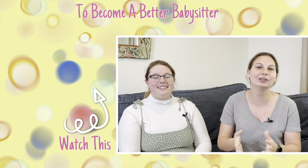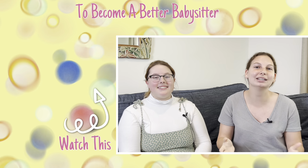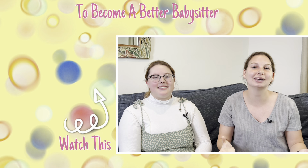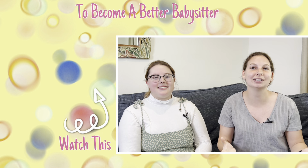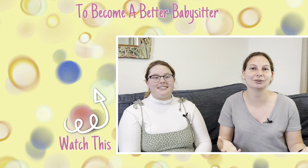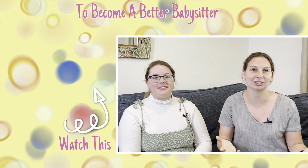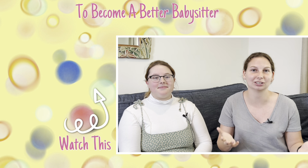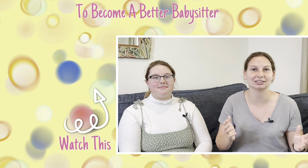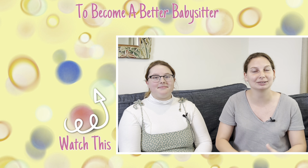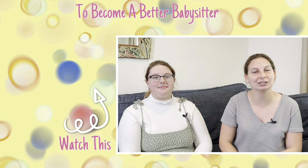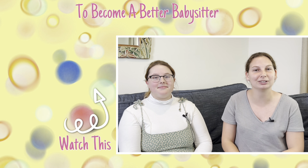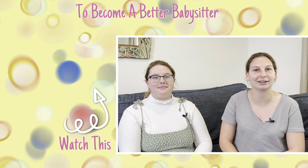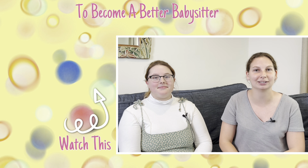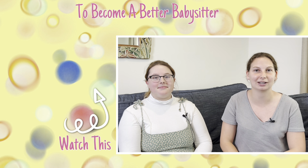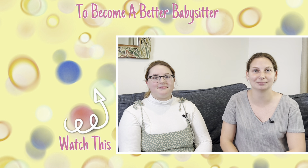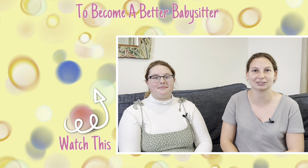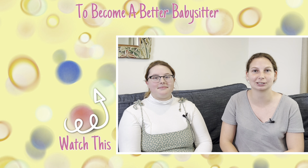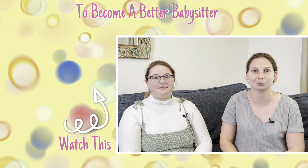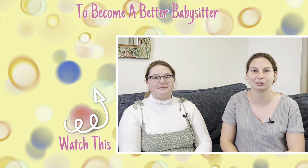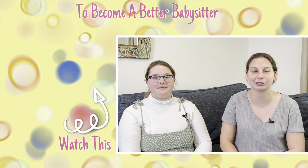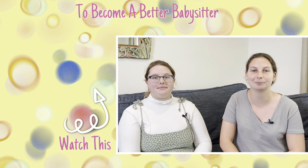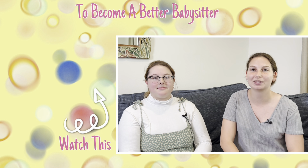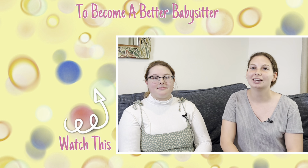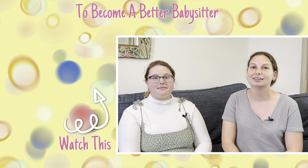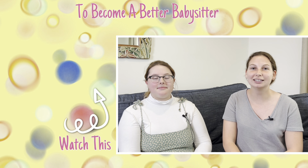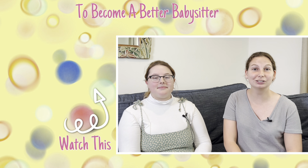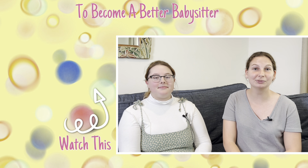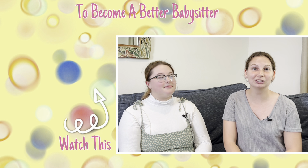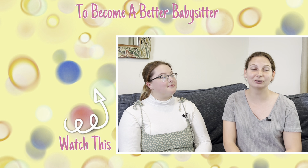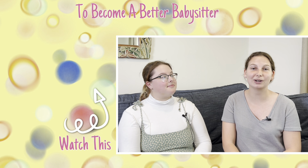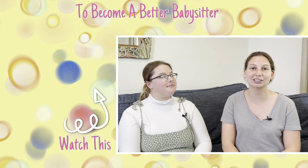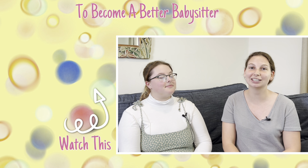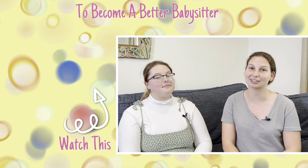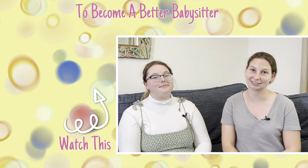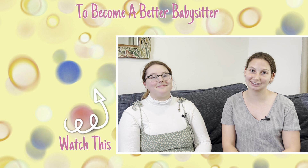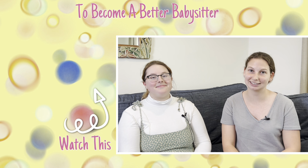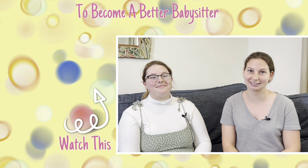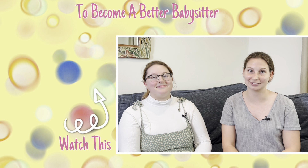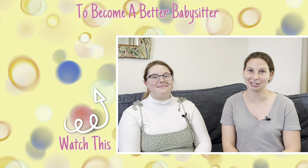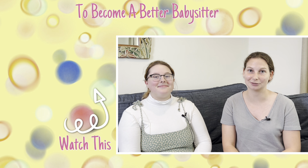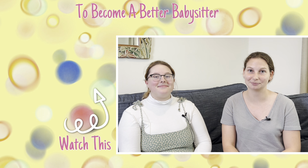have any questions, let me know down in the comment section below. Thanks so much for watching, and I'll see you in the next video.